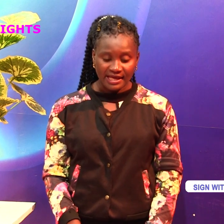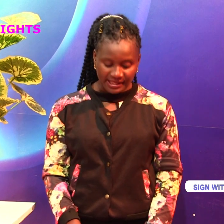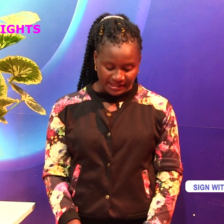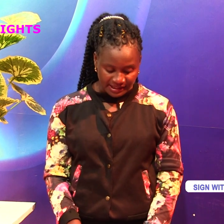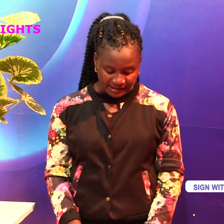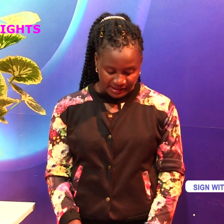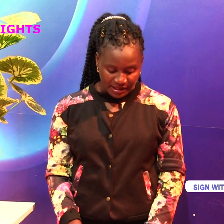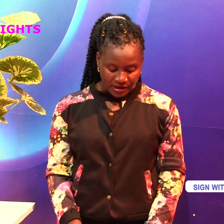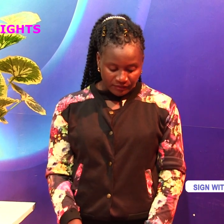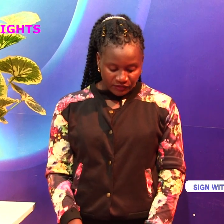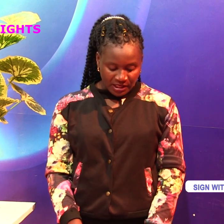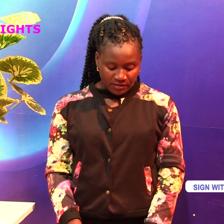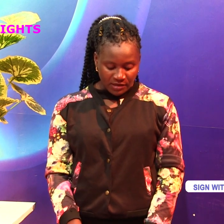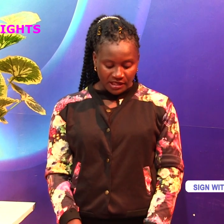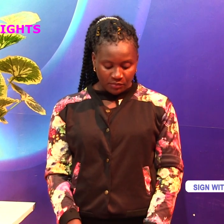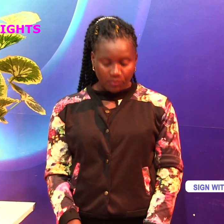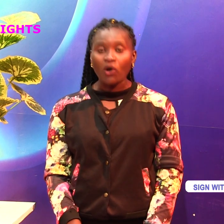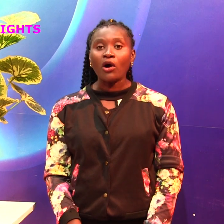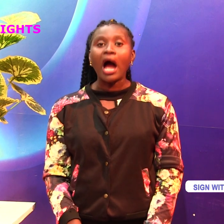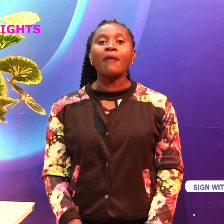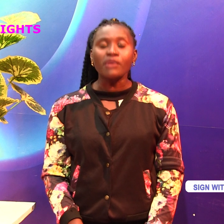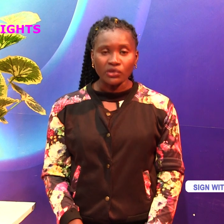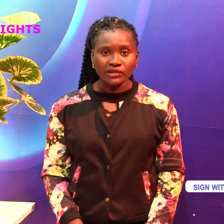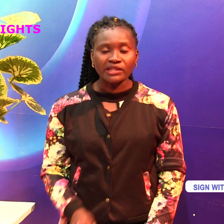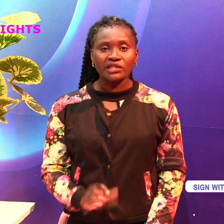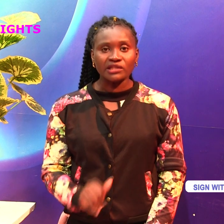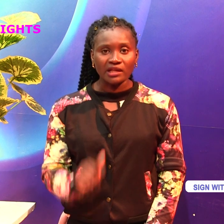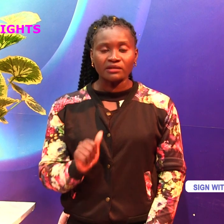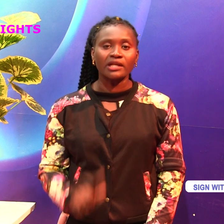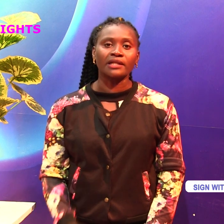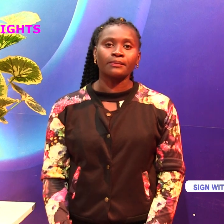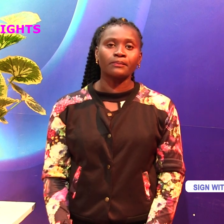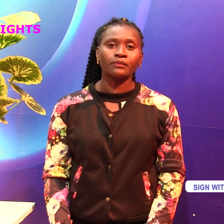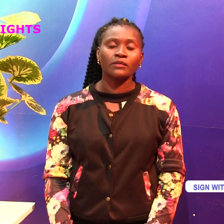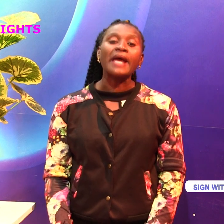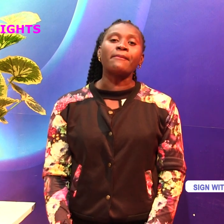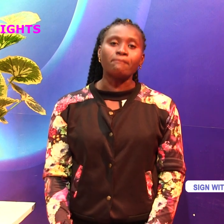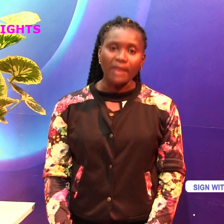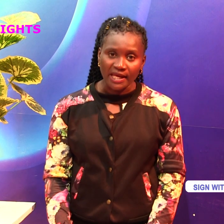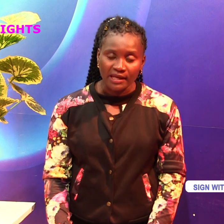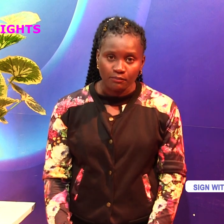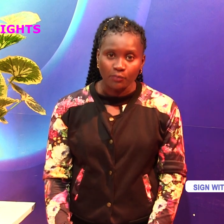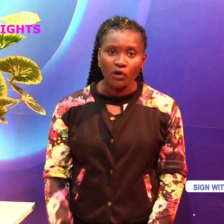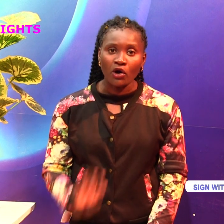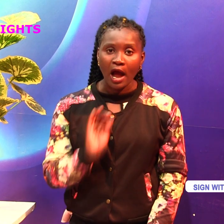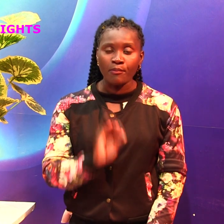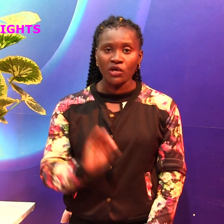is this. Many people abuse children. Many people